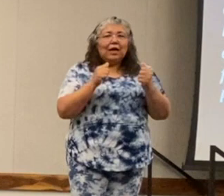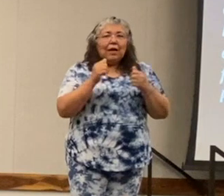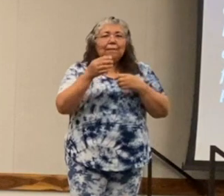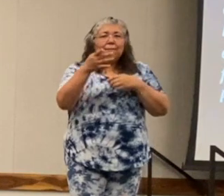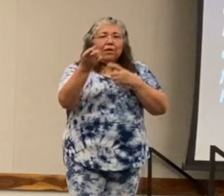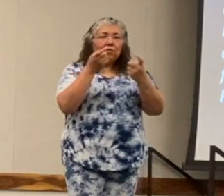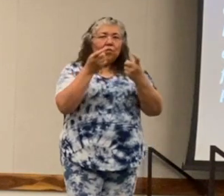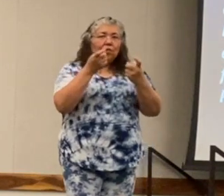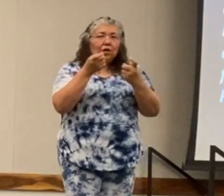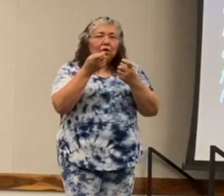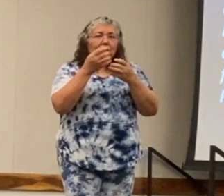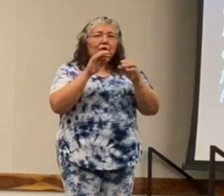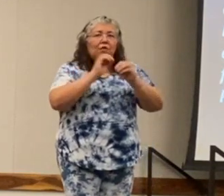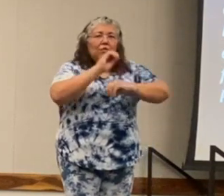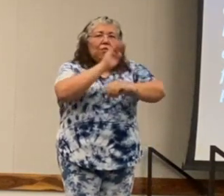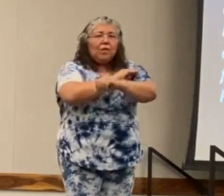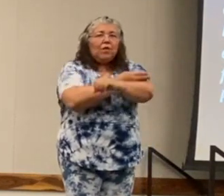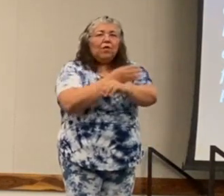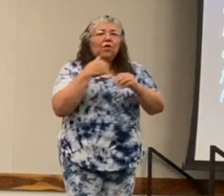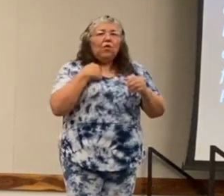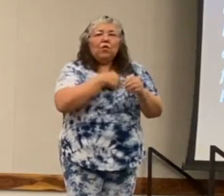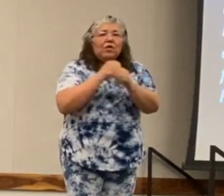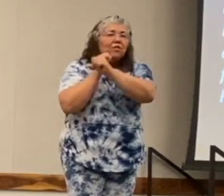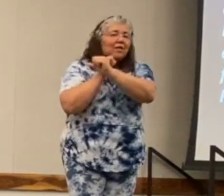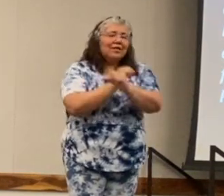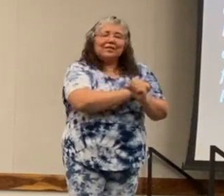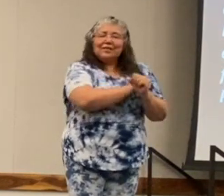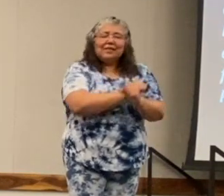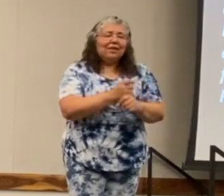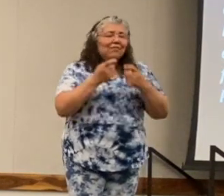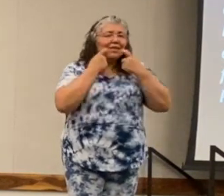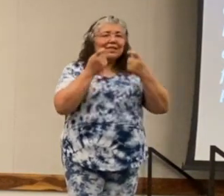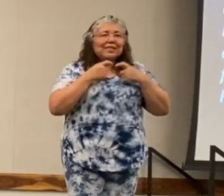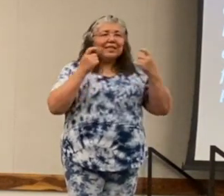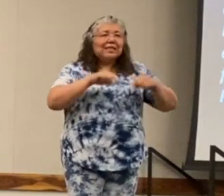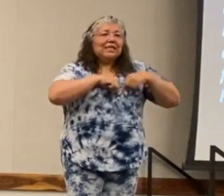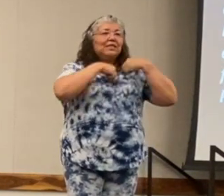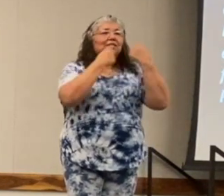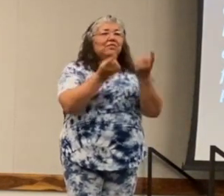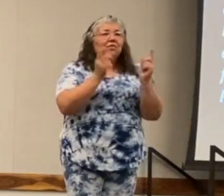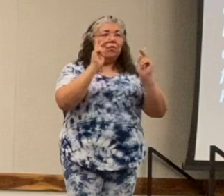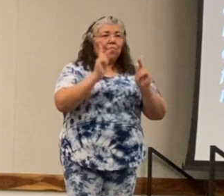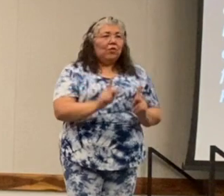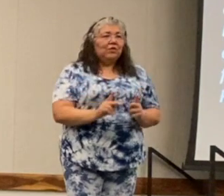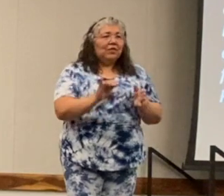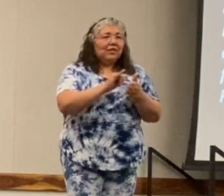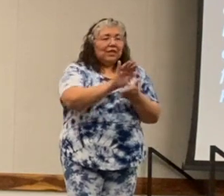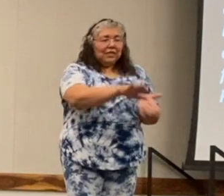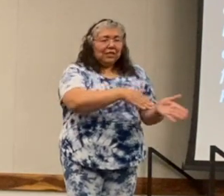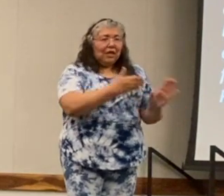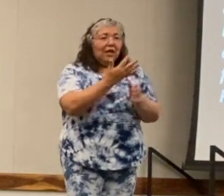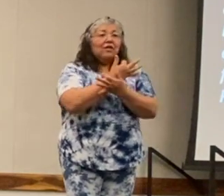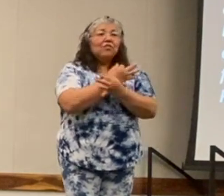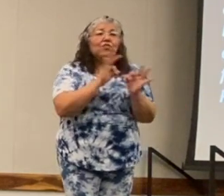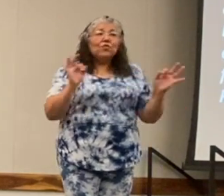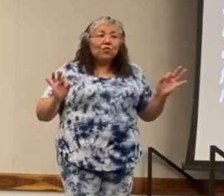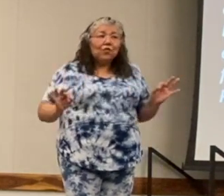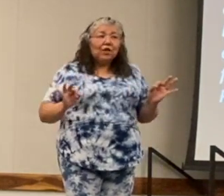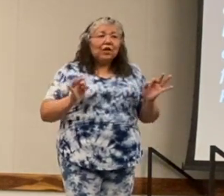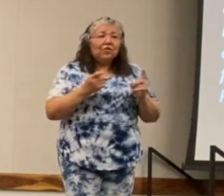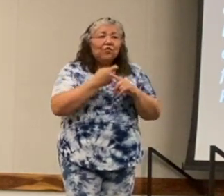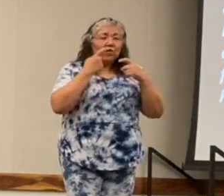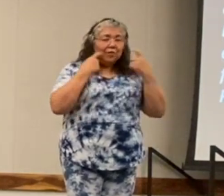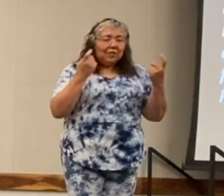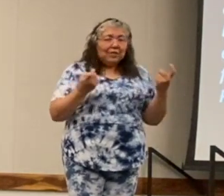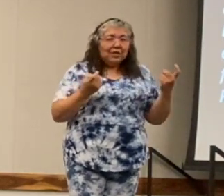powerless, so that we may no longer be enslaved to sin, since a person who has died is freed from sin. The Ethiopian's